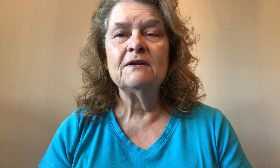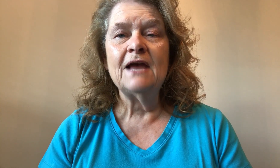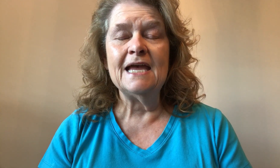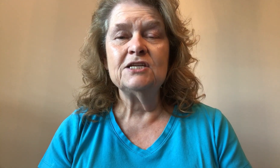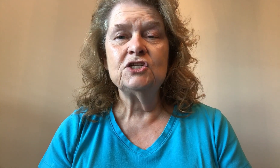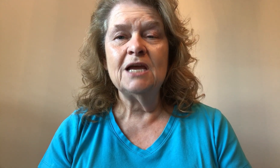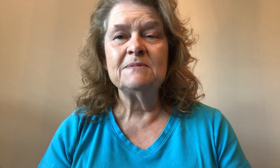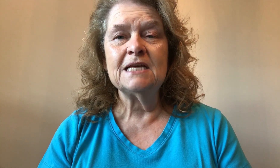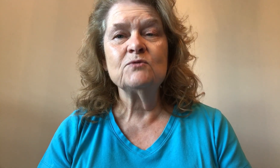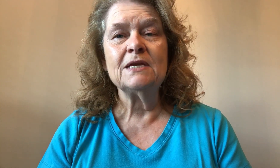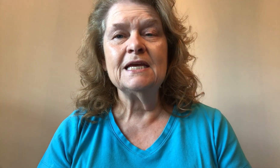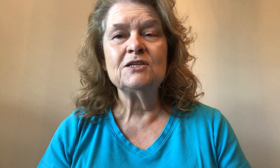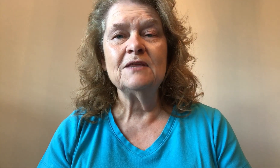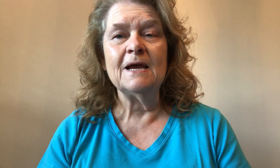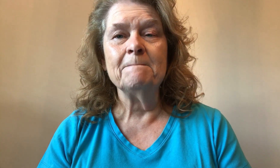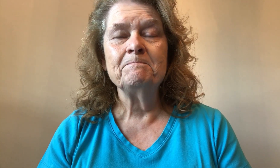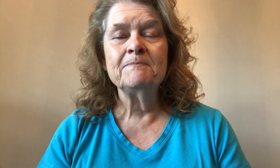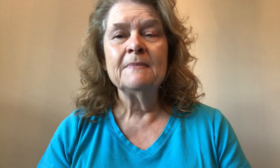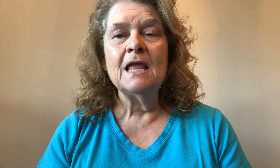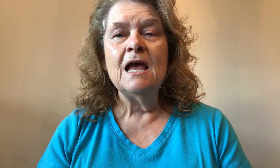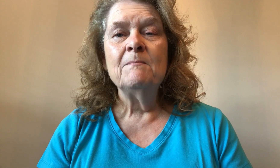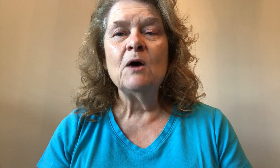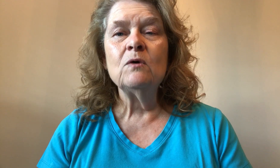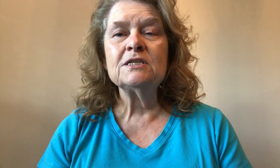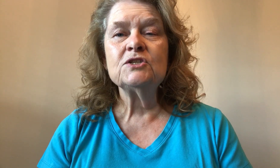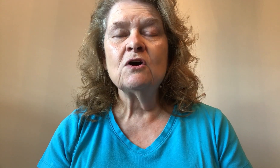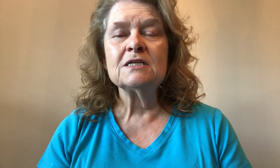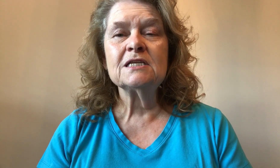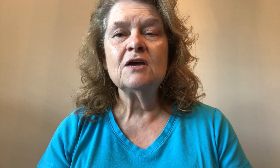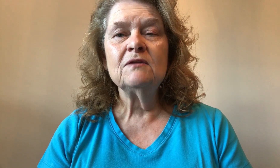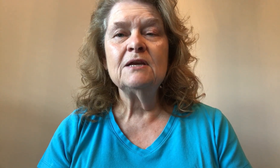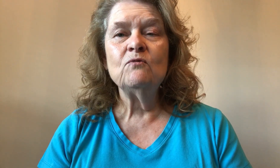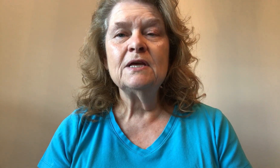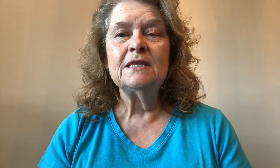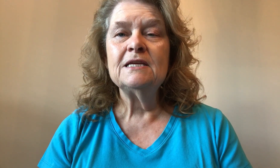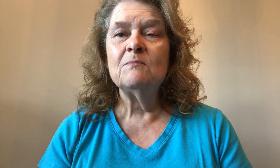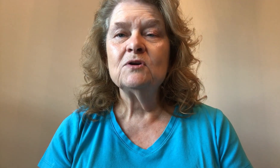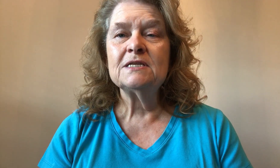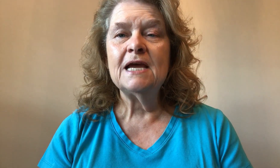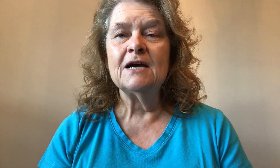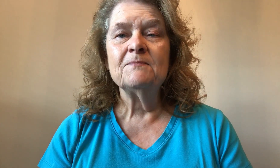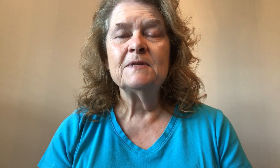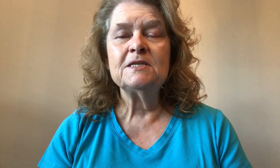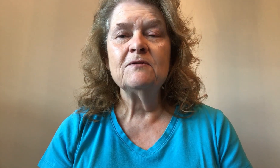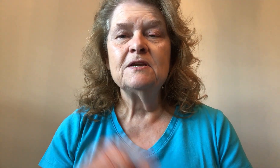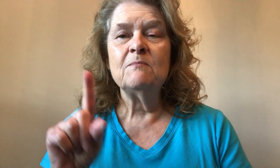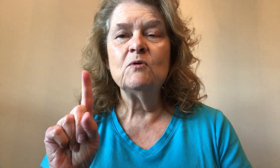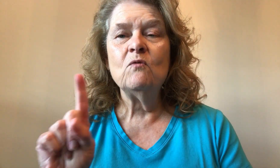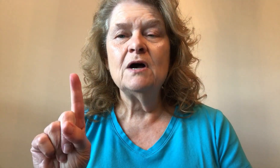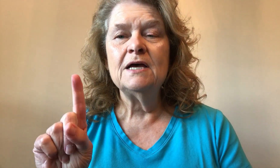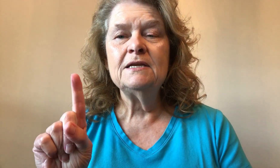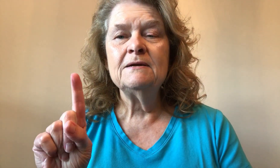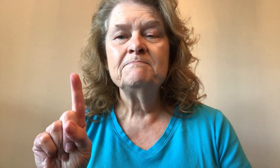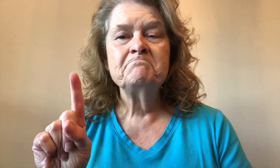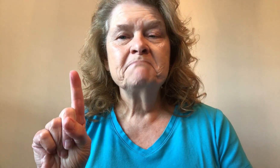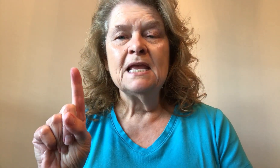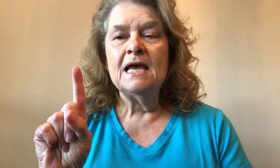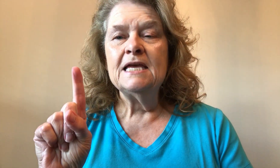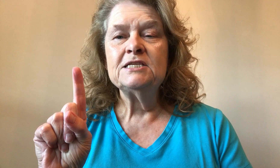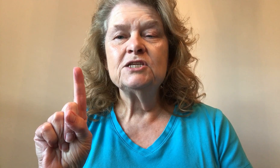hand shapes as we get to them. But we'll start slowly with the numbers now. So the number 1 is just